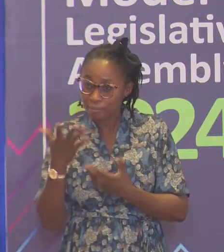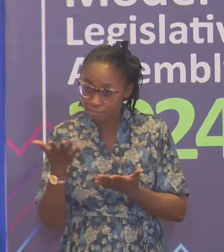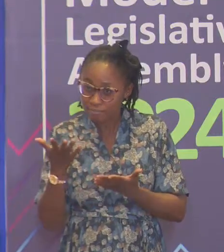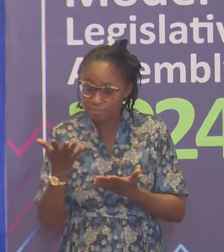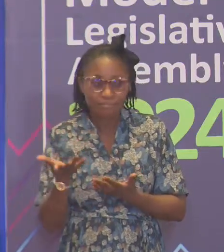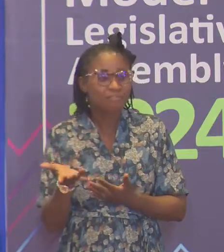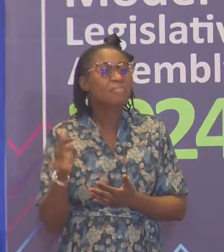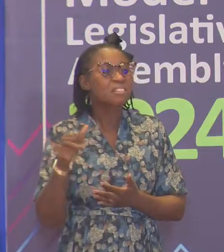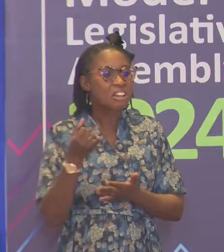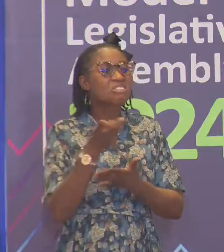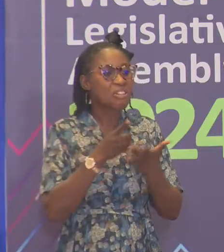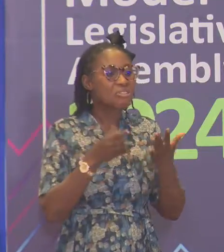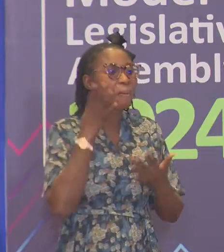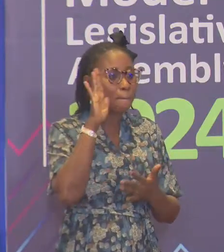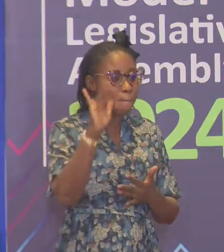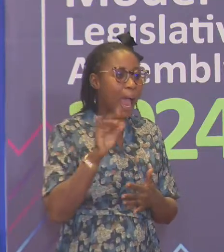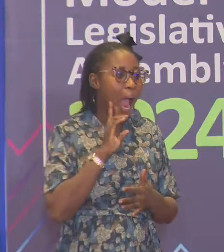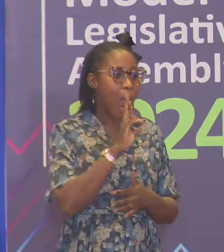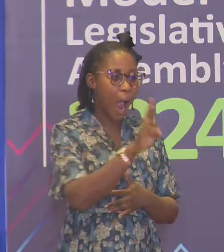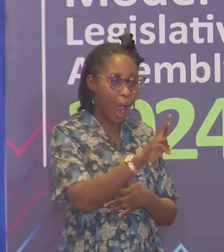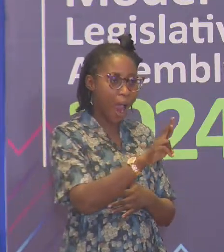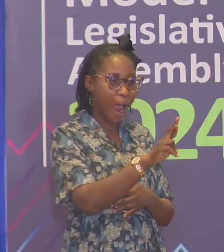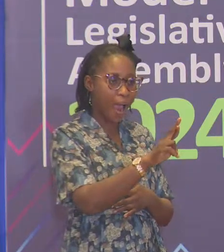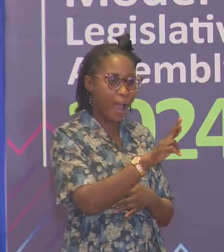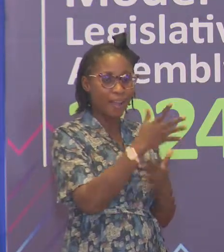were drafted by her.